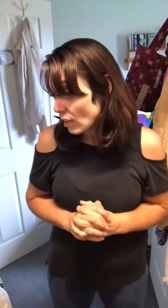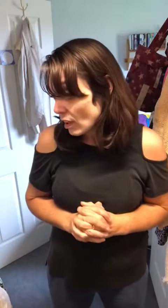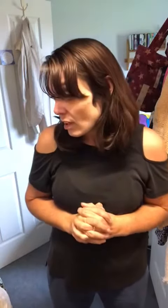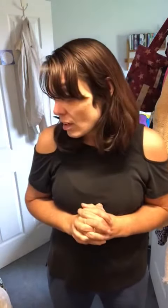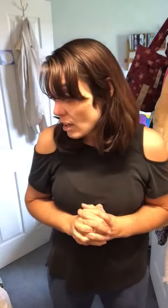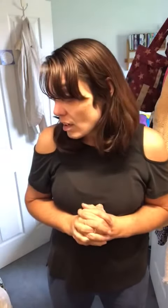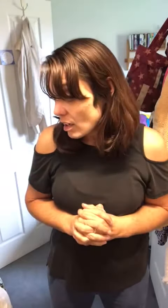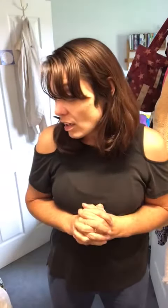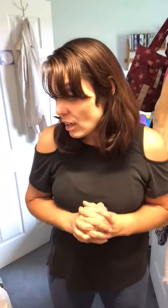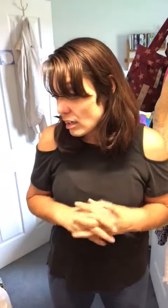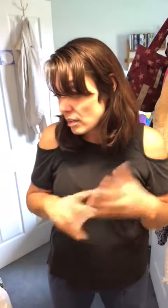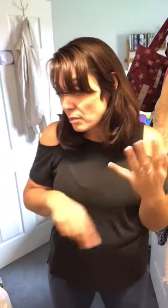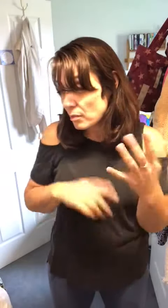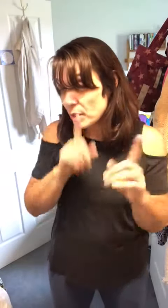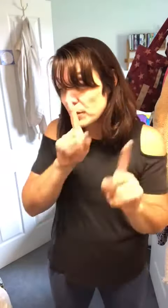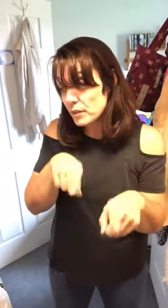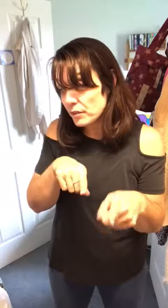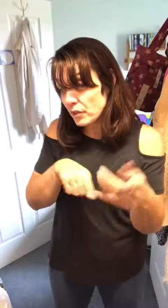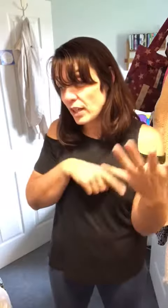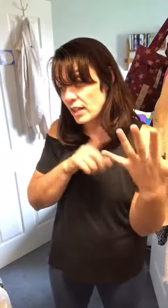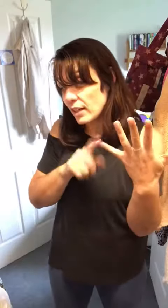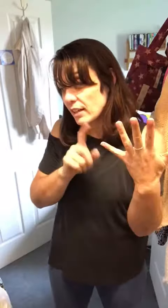And number five.